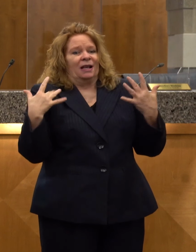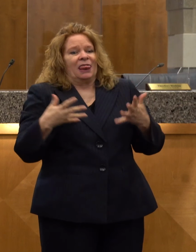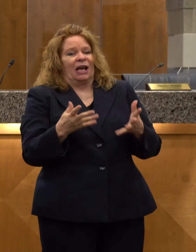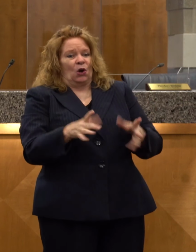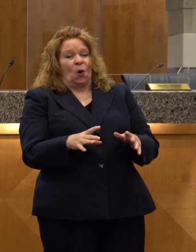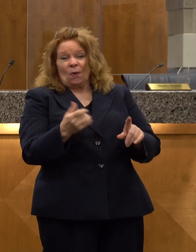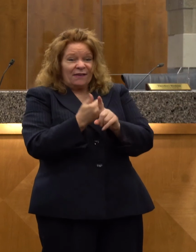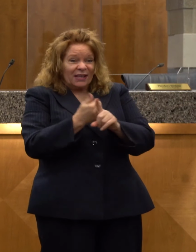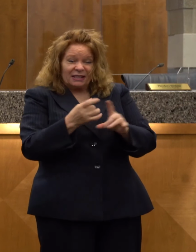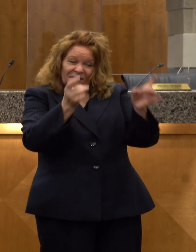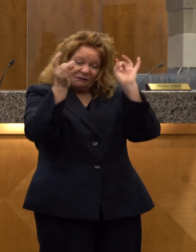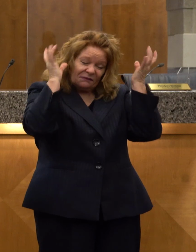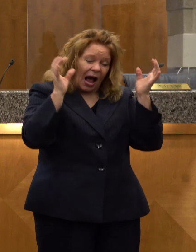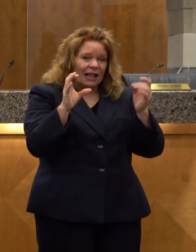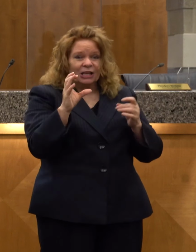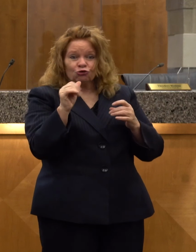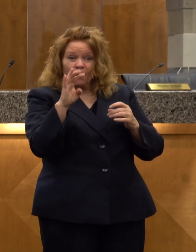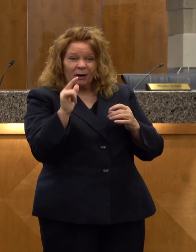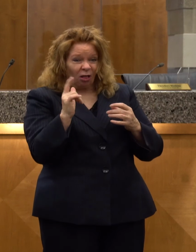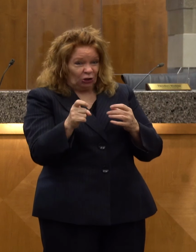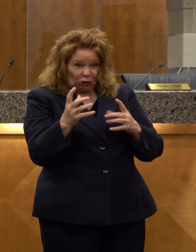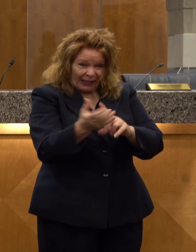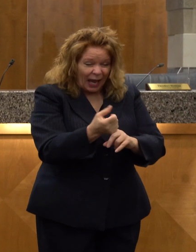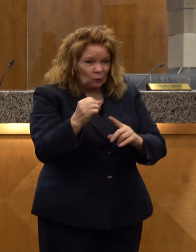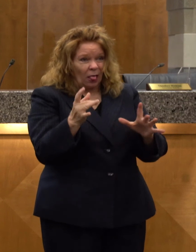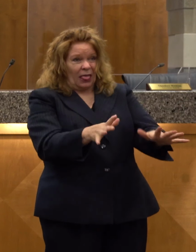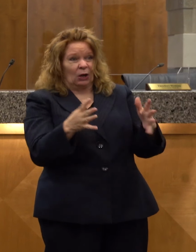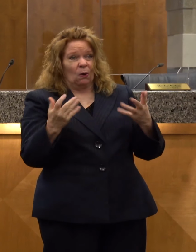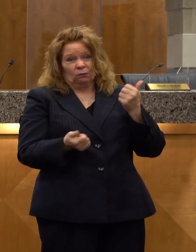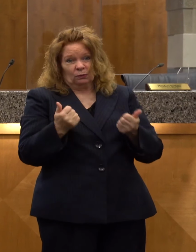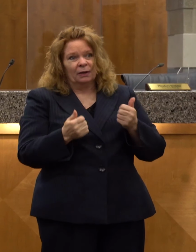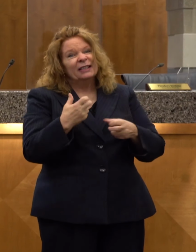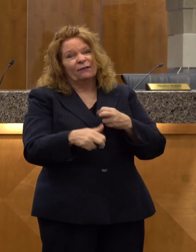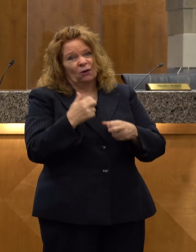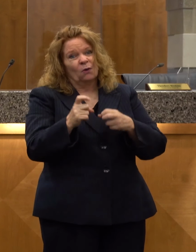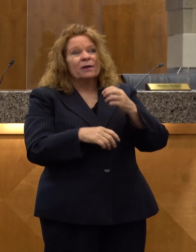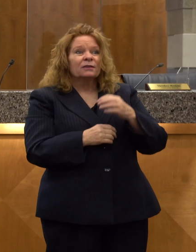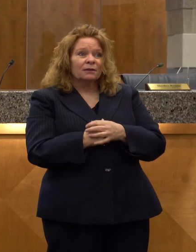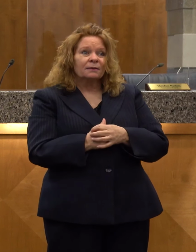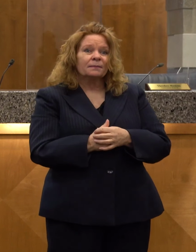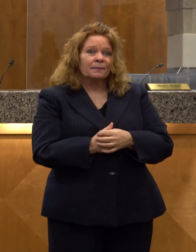and try to catch up with that person in a safer environment. Very difficult question. Any